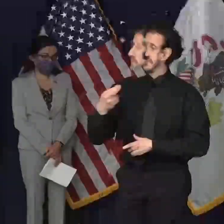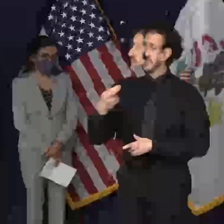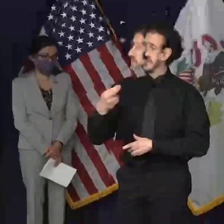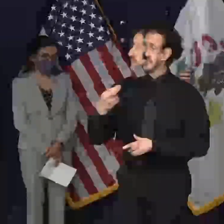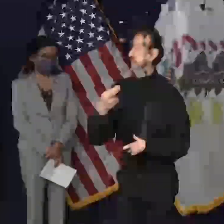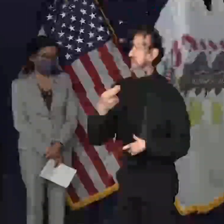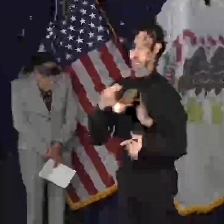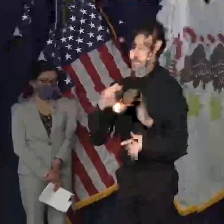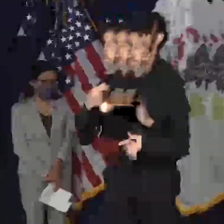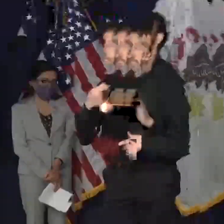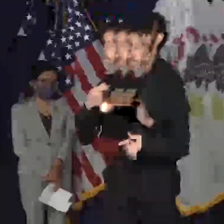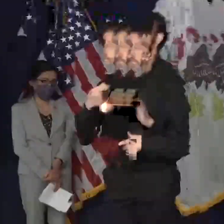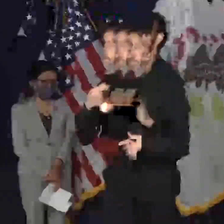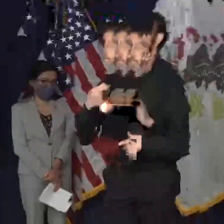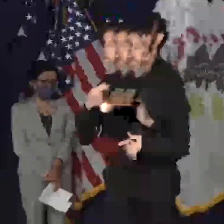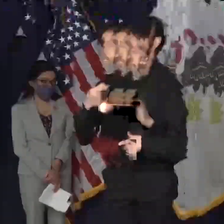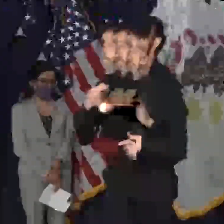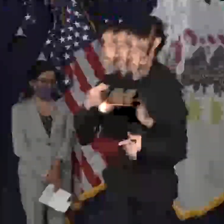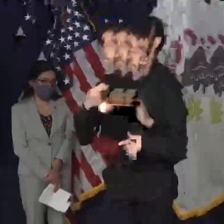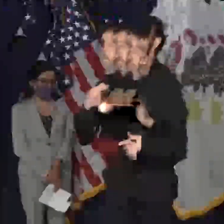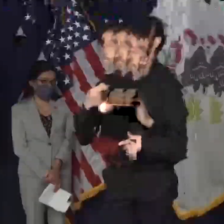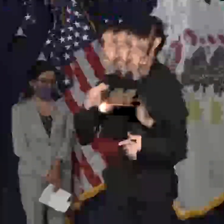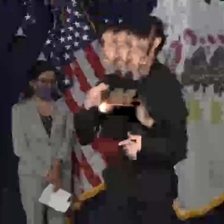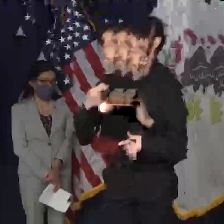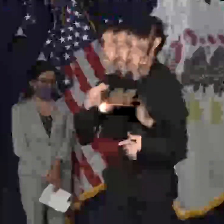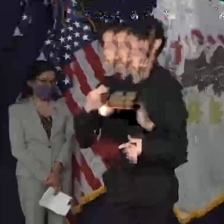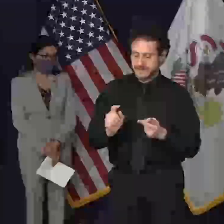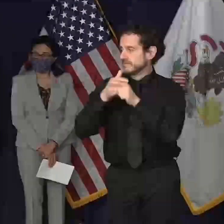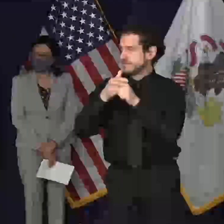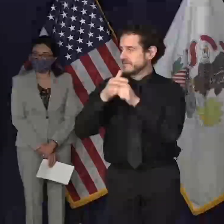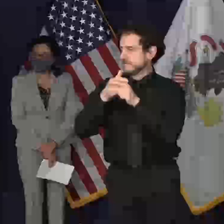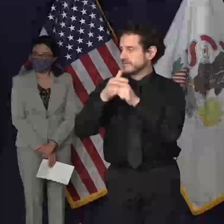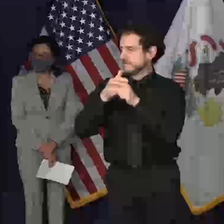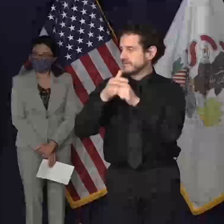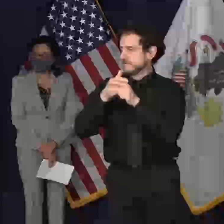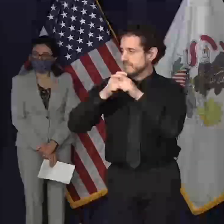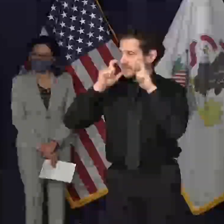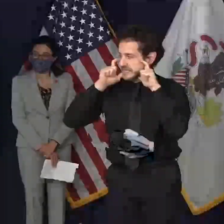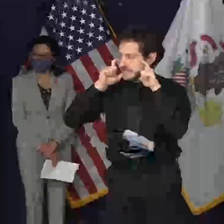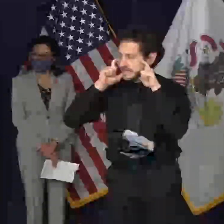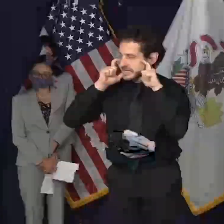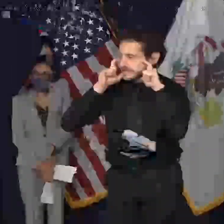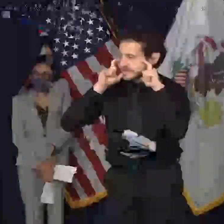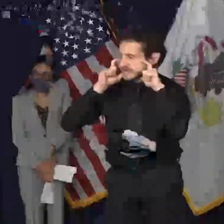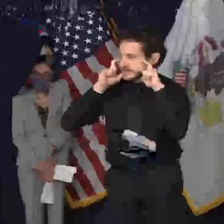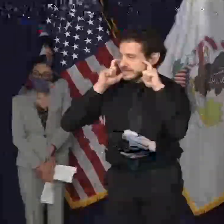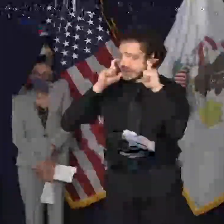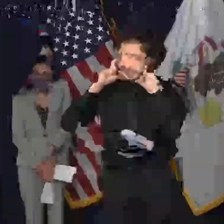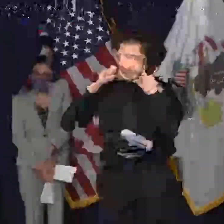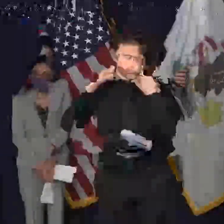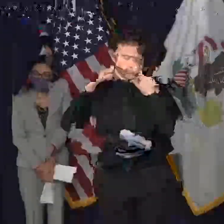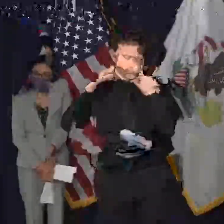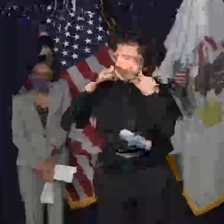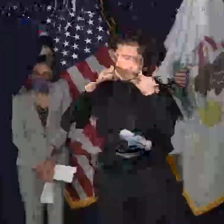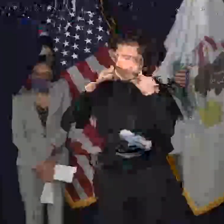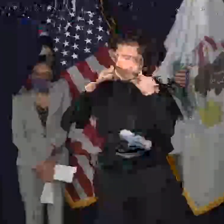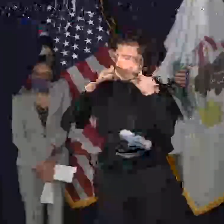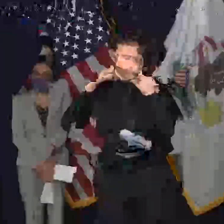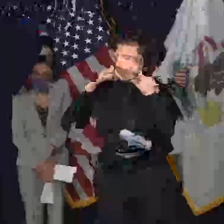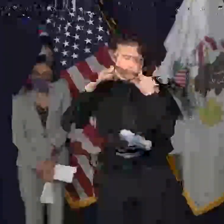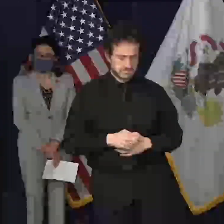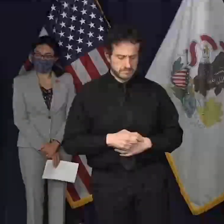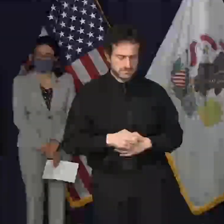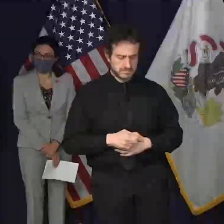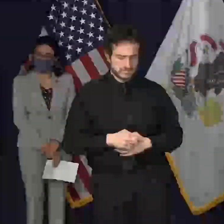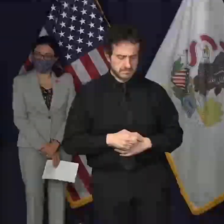distancing and face coverings will be the norm. Greg Hines at Cranes, would you please reply to some of the pushback from business groups,